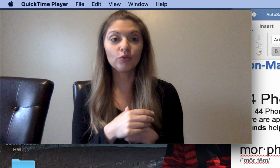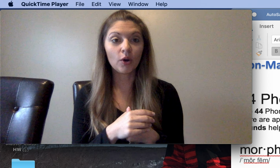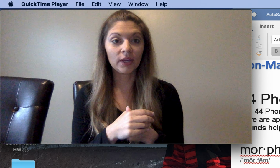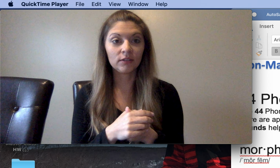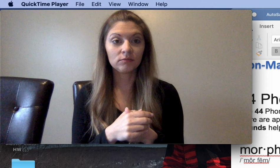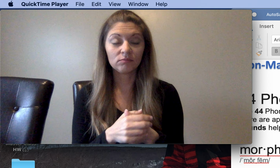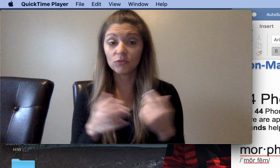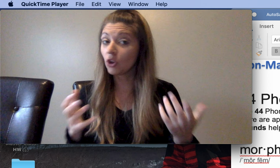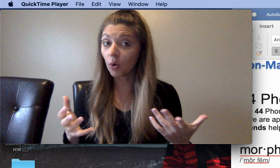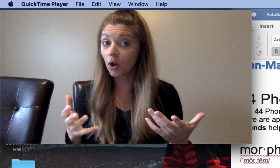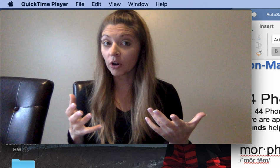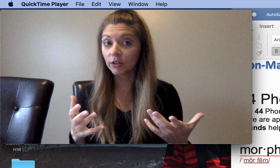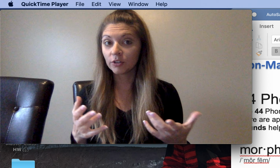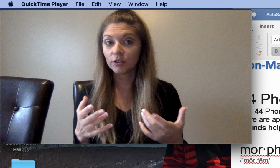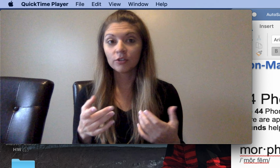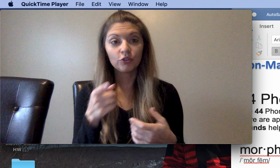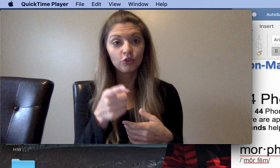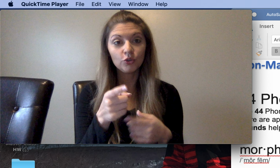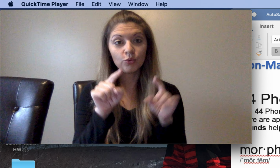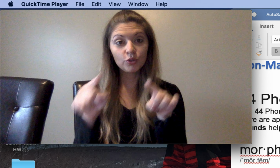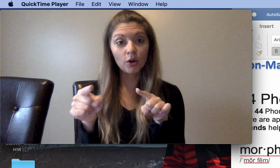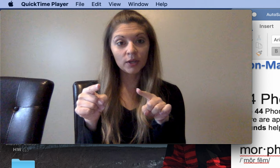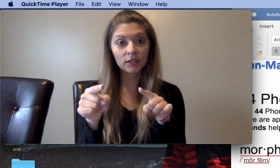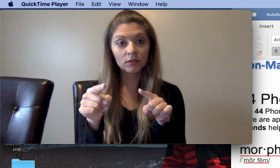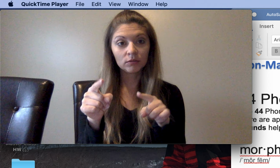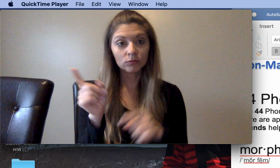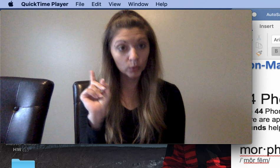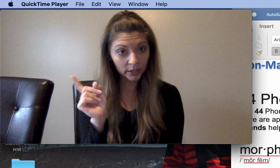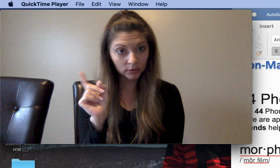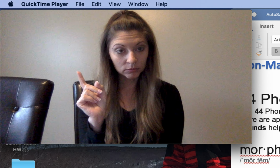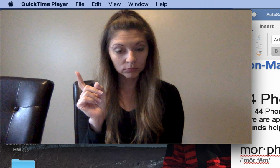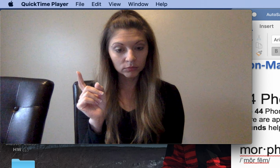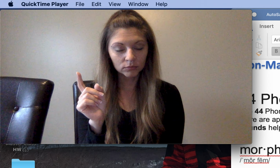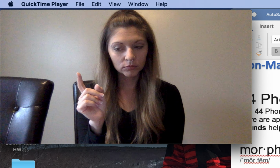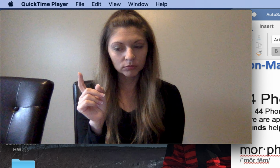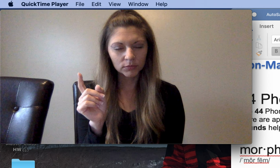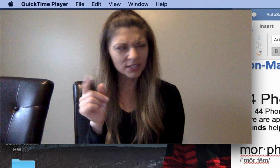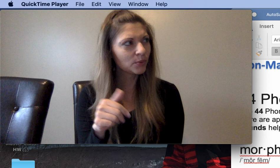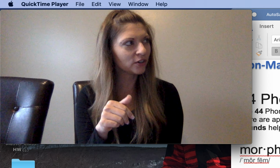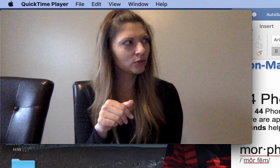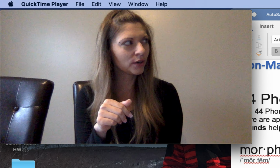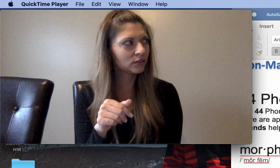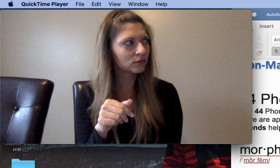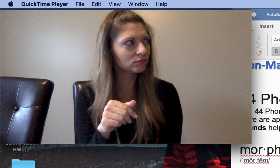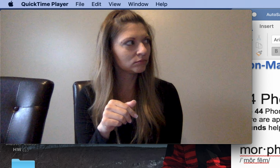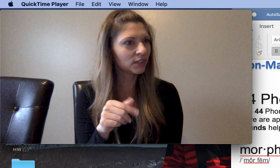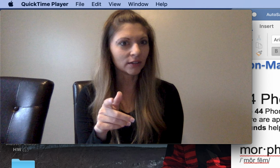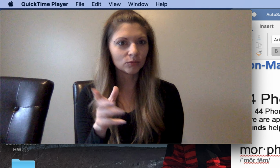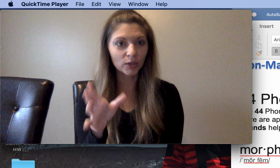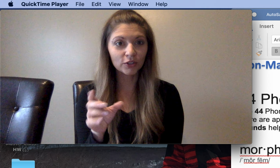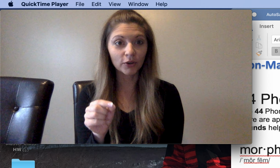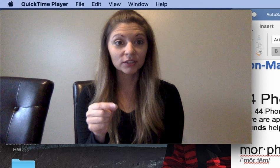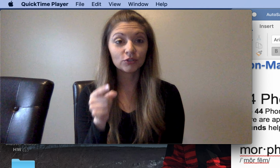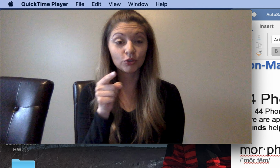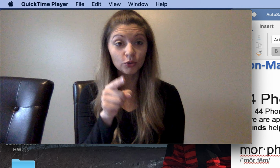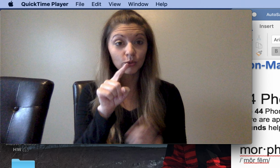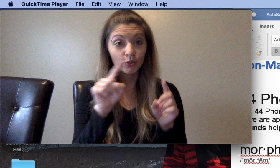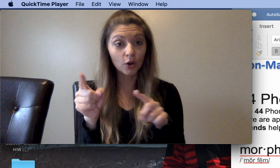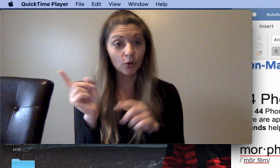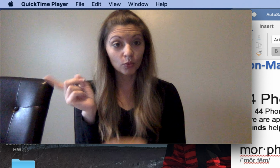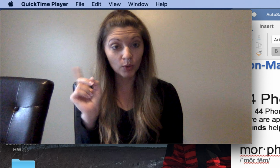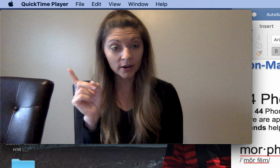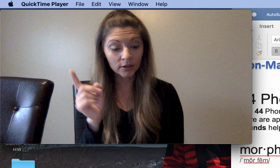Are you going? No are. You going where? Did I say where are you going? Yeah, where are you going? So